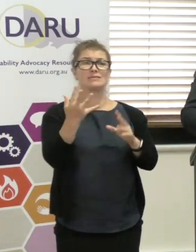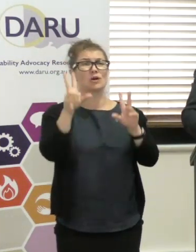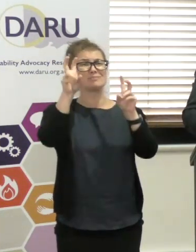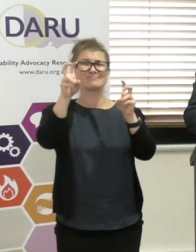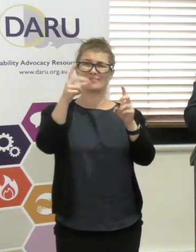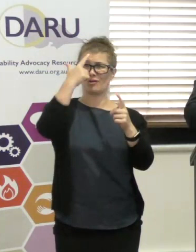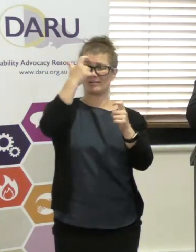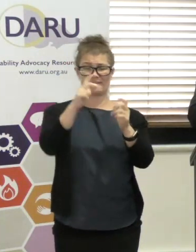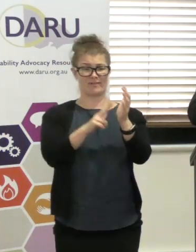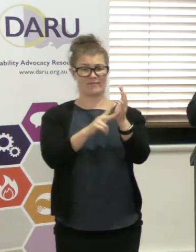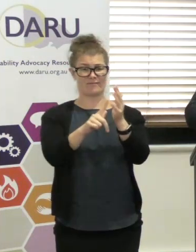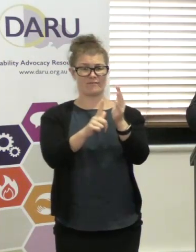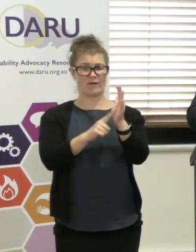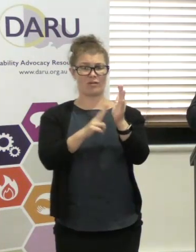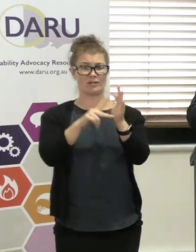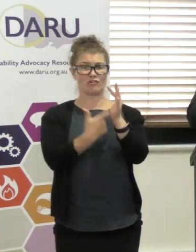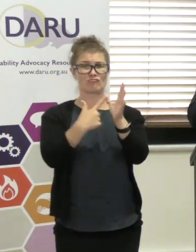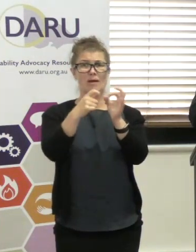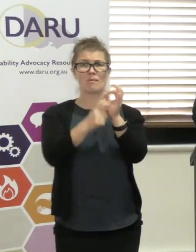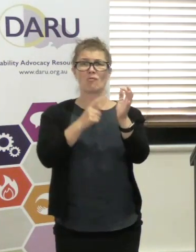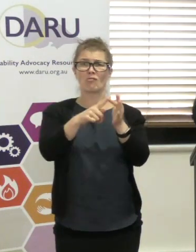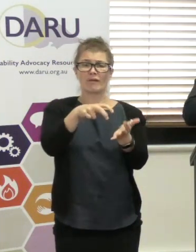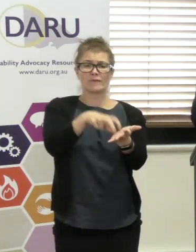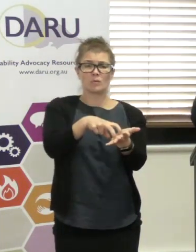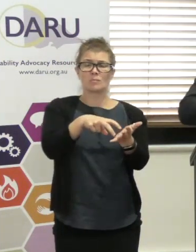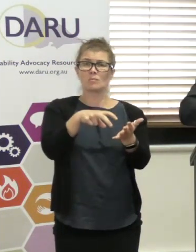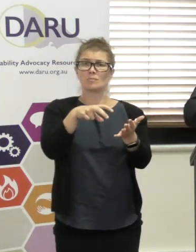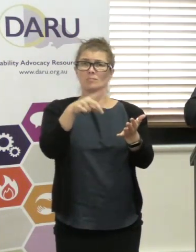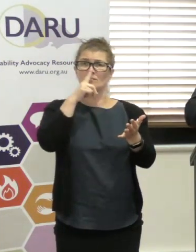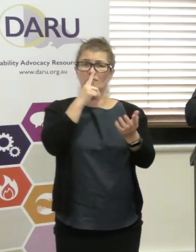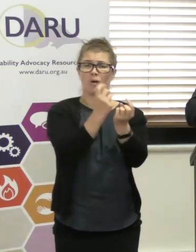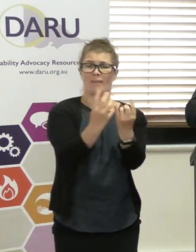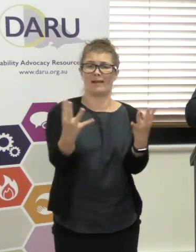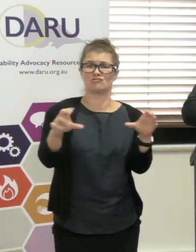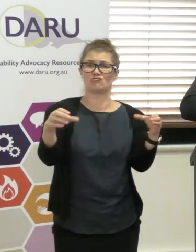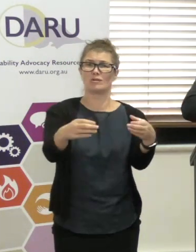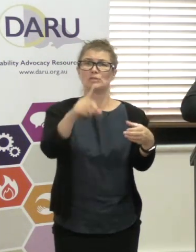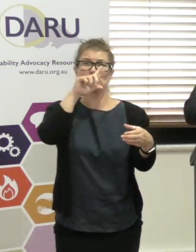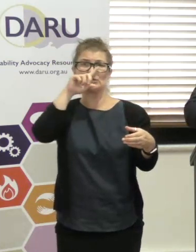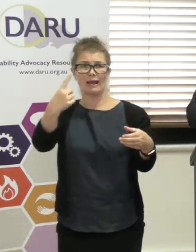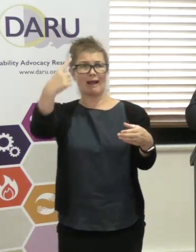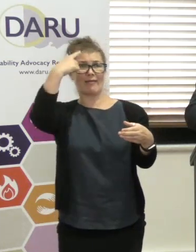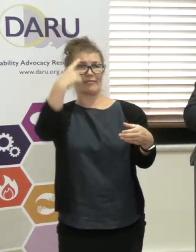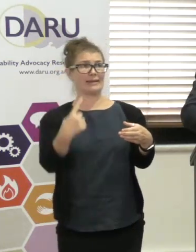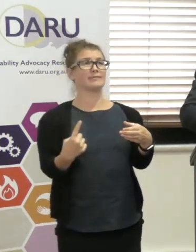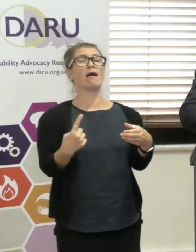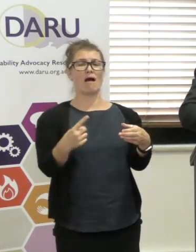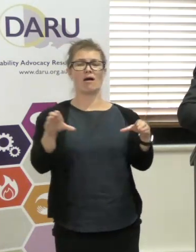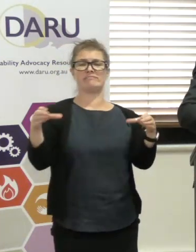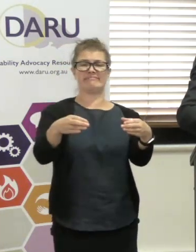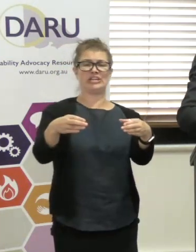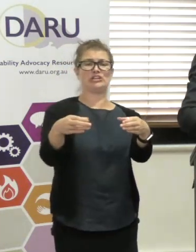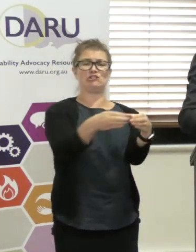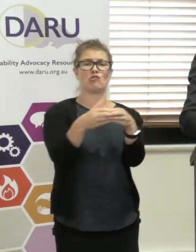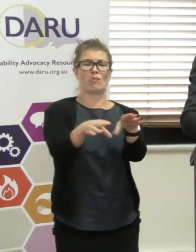population groups that you will deal with. I said you just can't apply a one size fits all. Get to know the backstory, because the